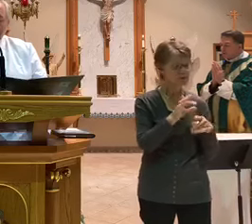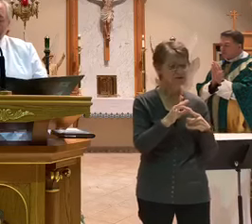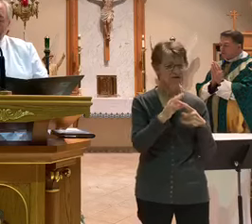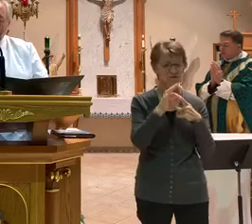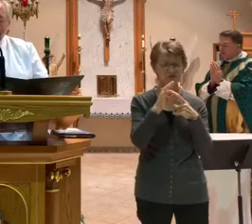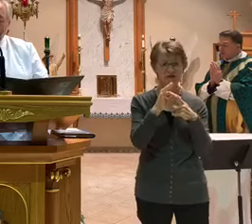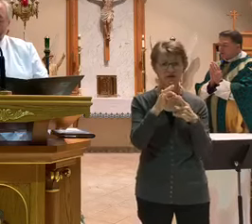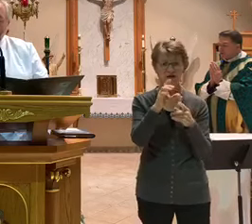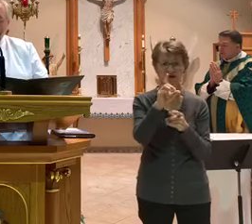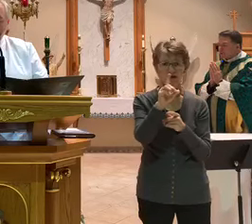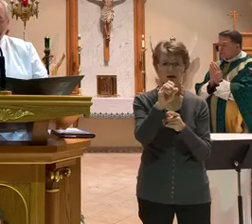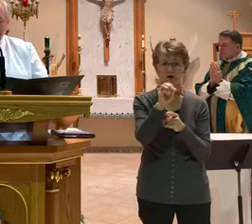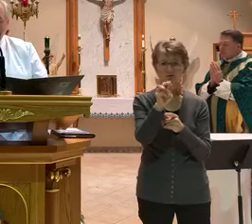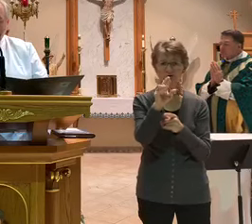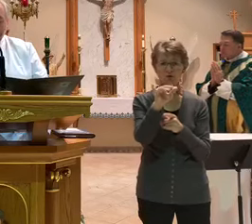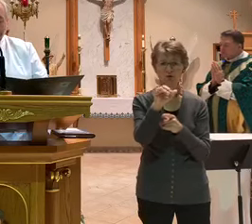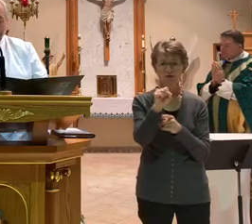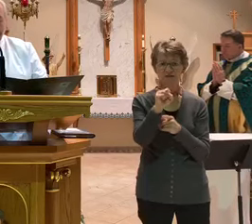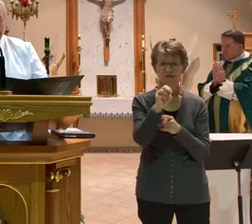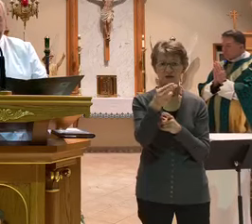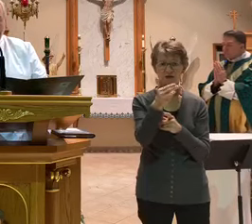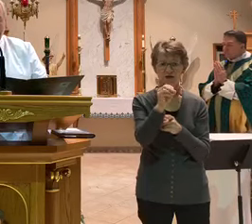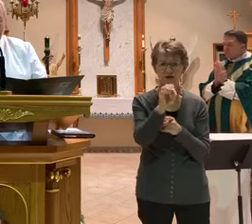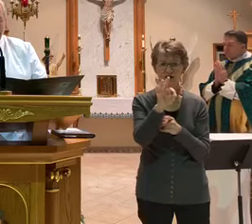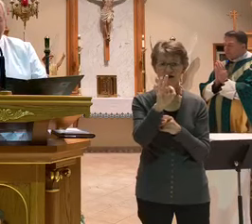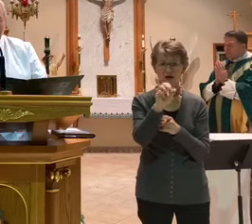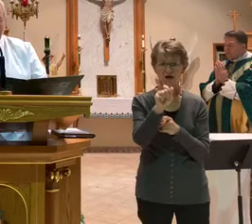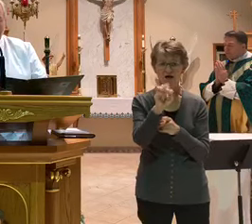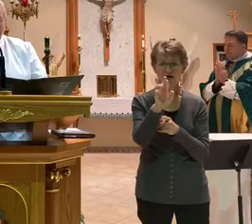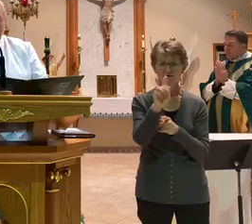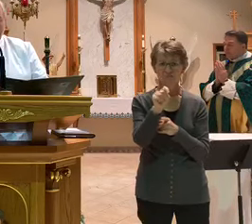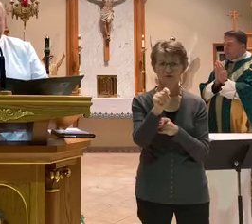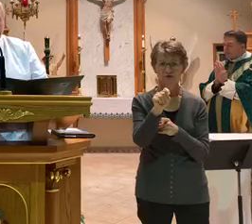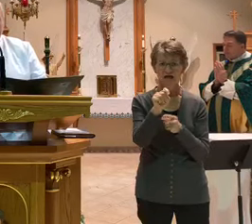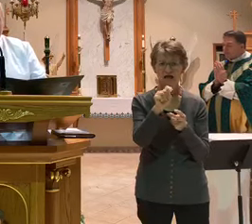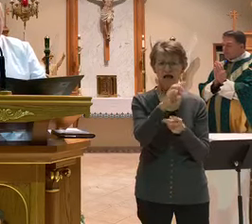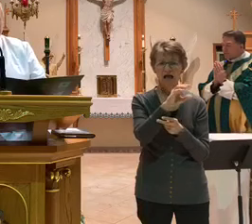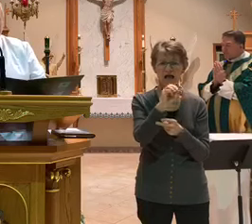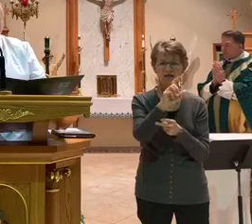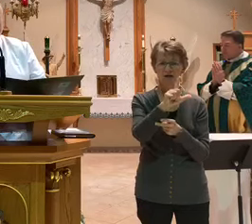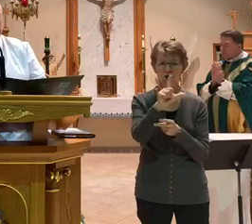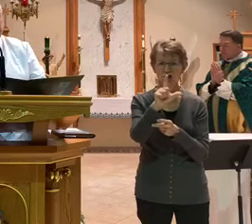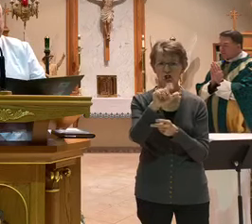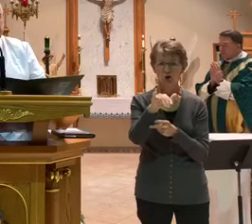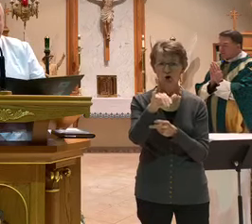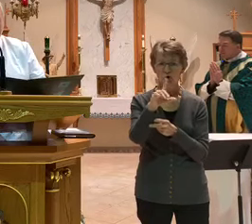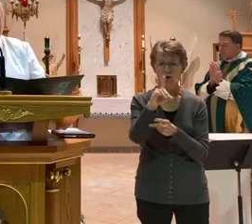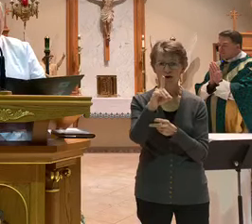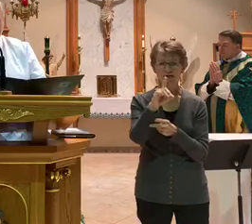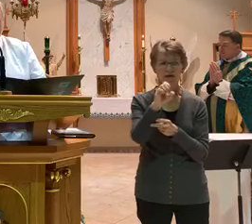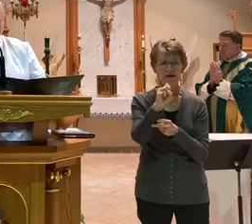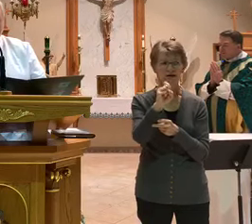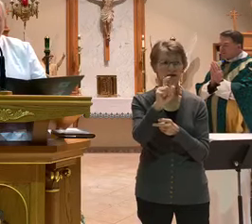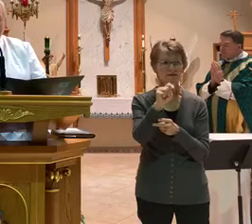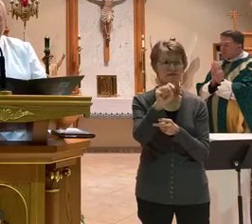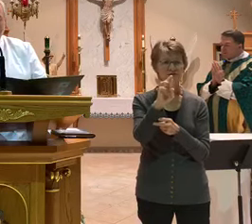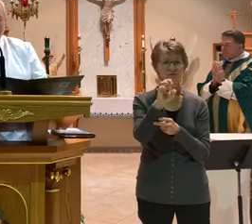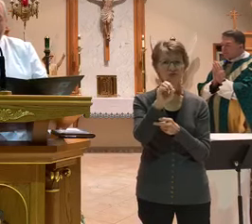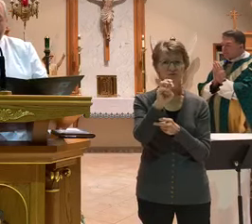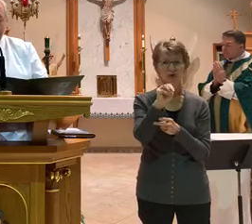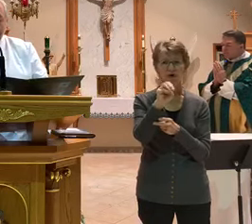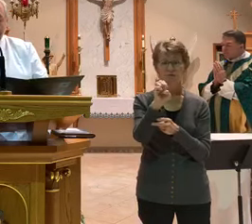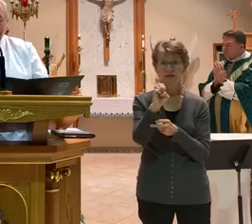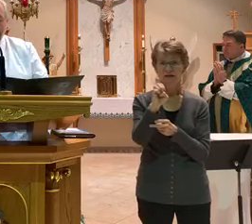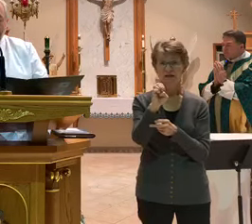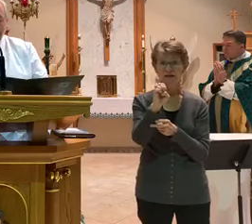especially Doris Hoffert and Lloyd Strami, and for the living Amelia Malarkey, whom this